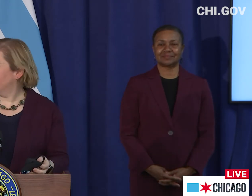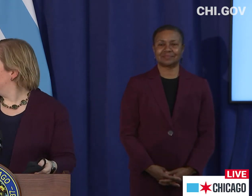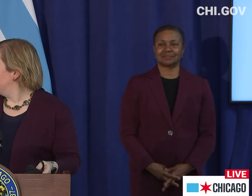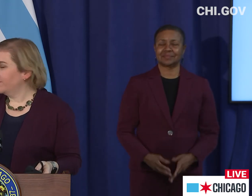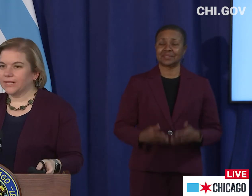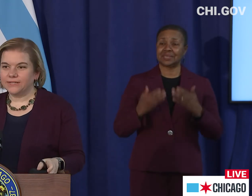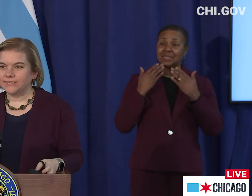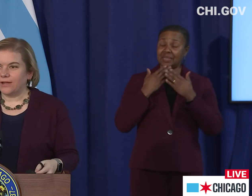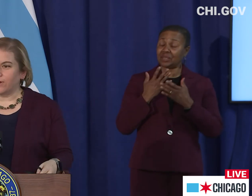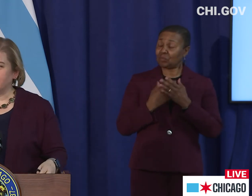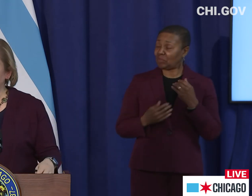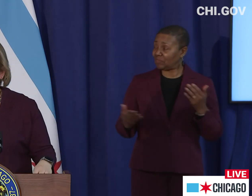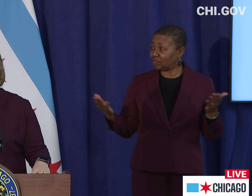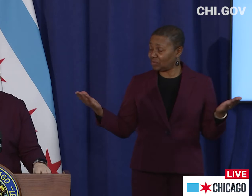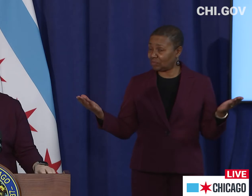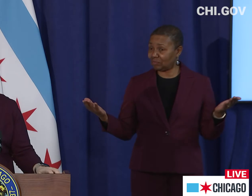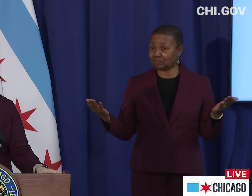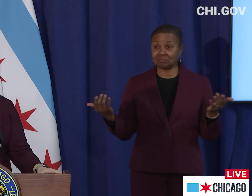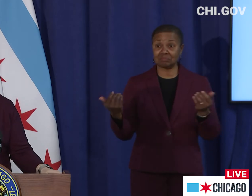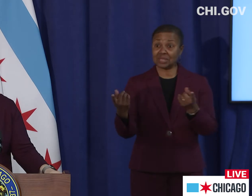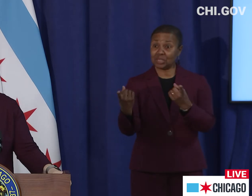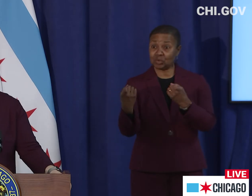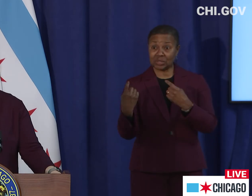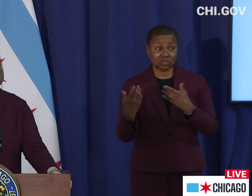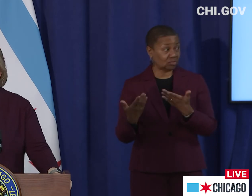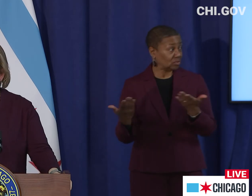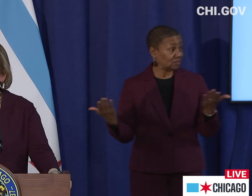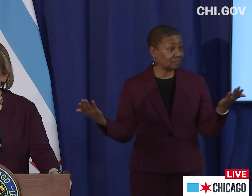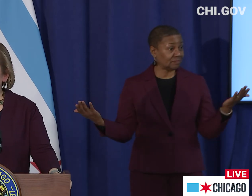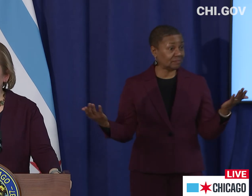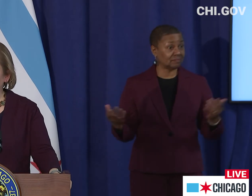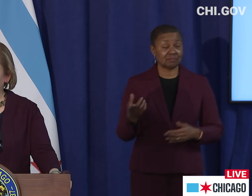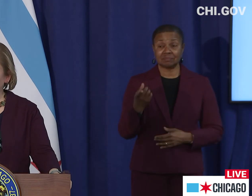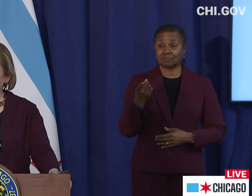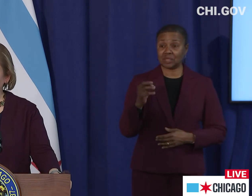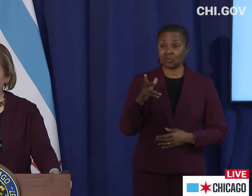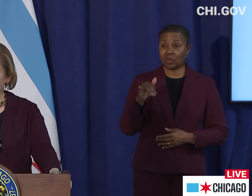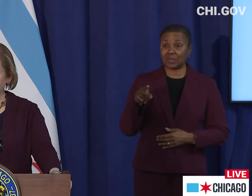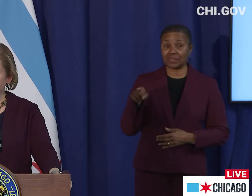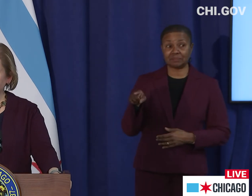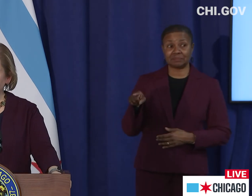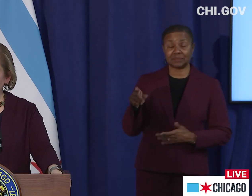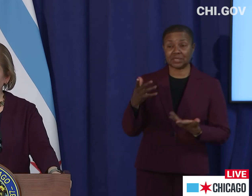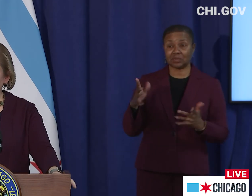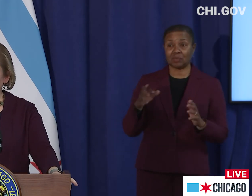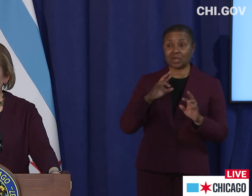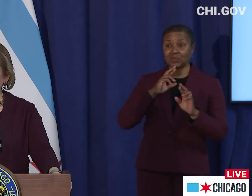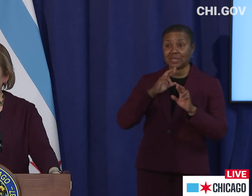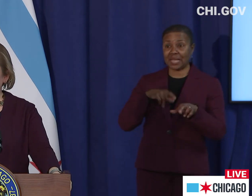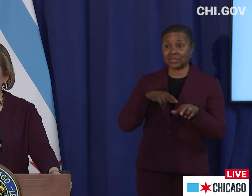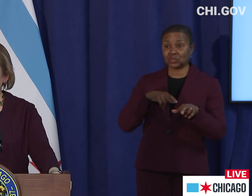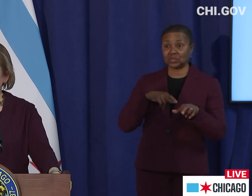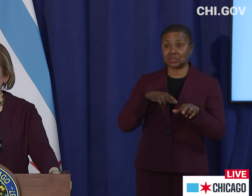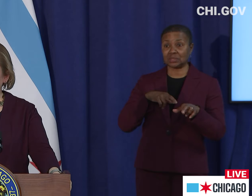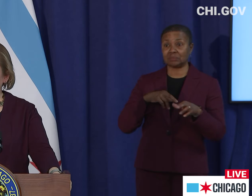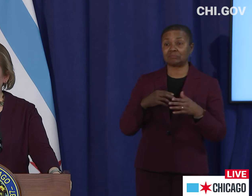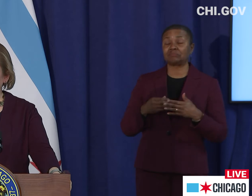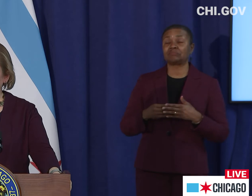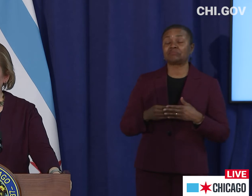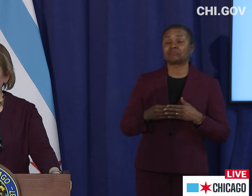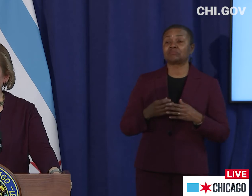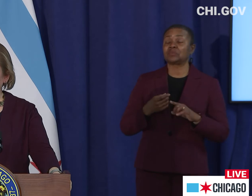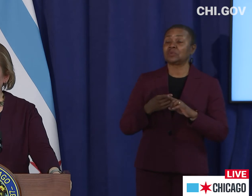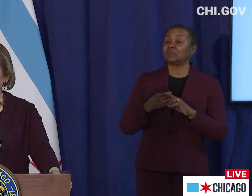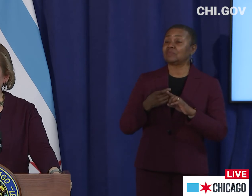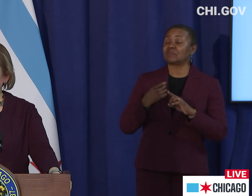Thank you to both of you. We can take questions for any of us. Dr. Arwady, there's already reaction